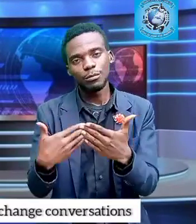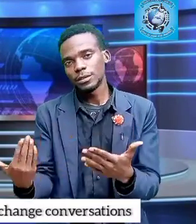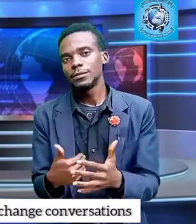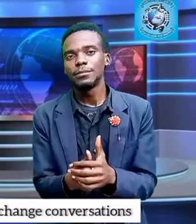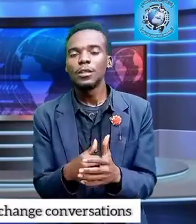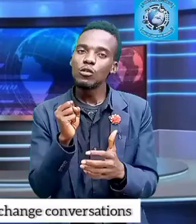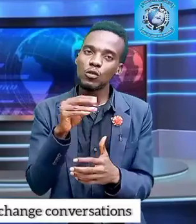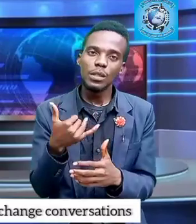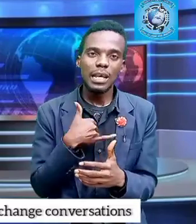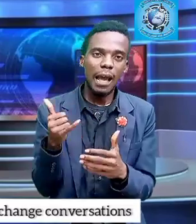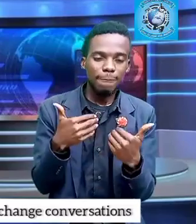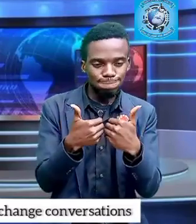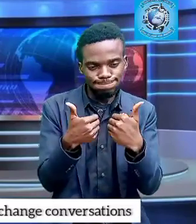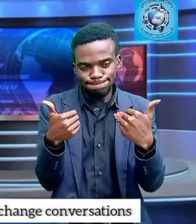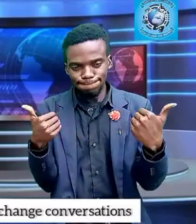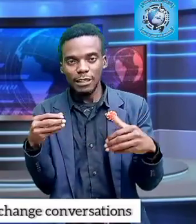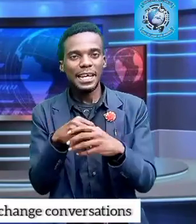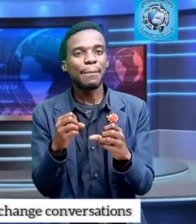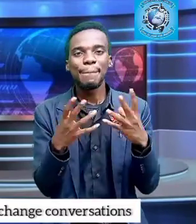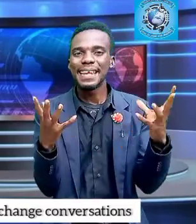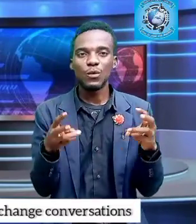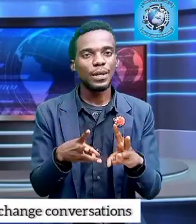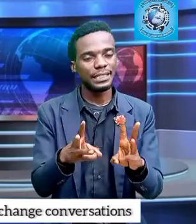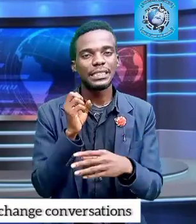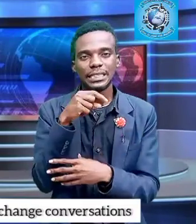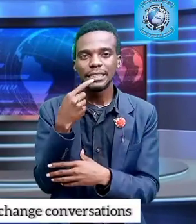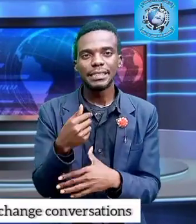So they are marginalized in so many ways, she said.